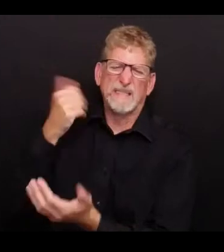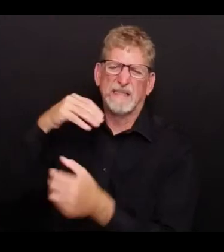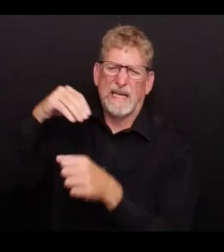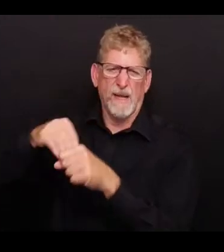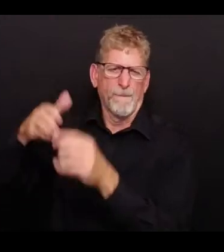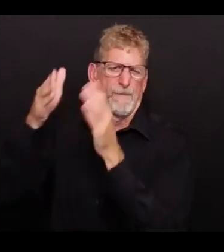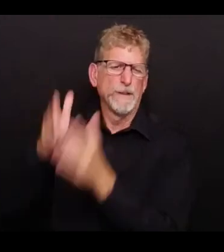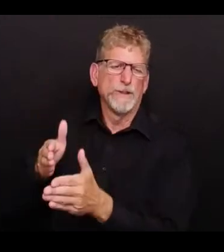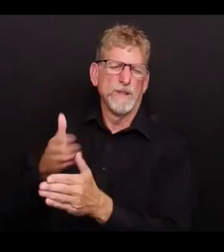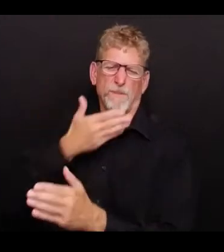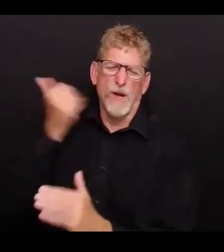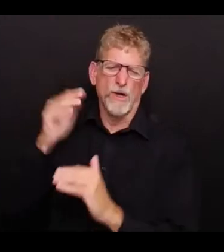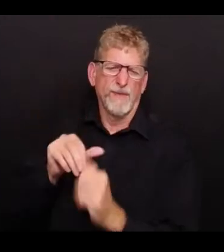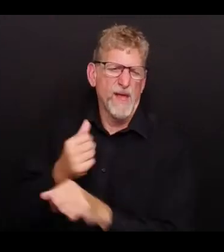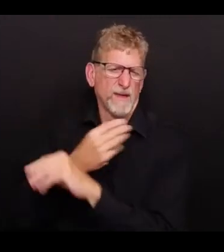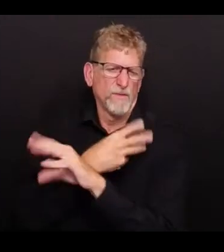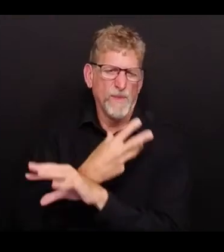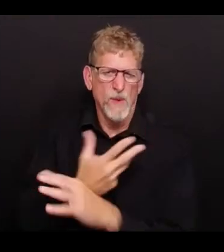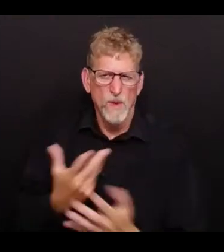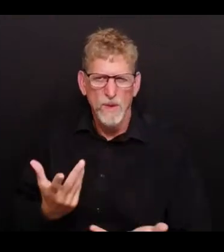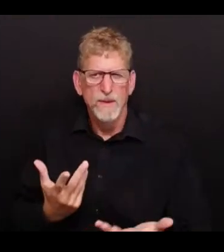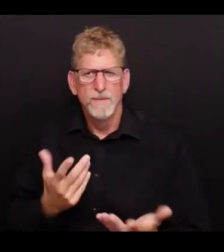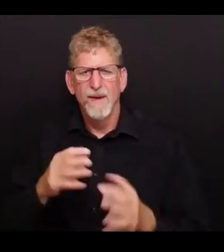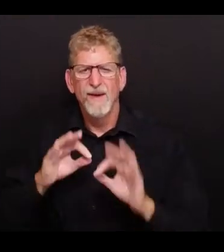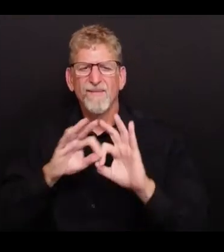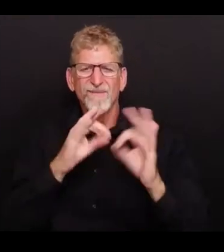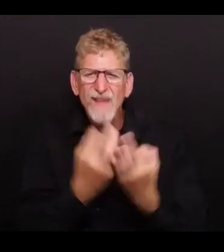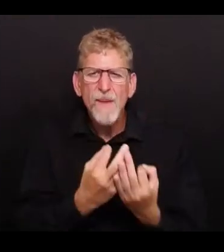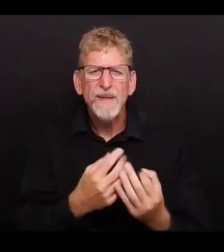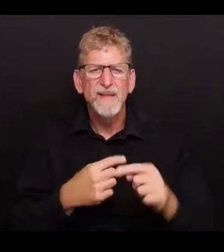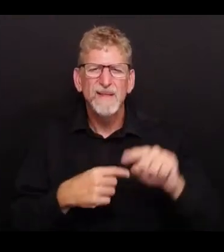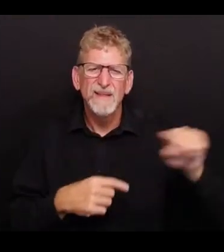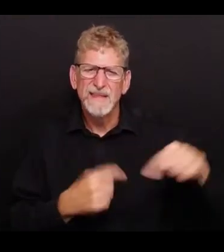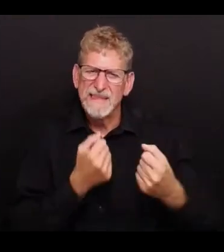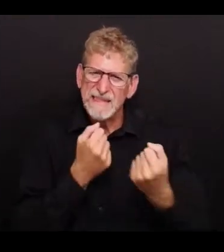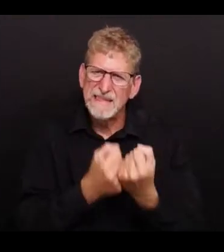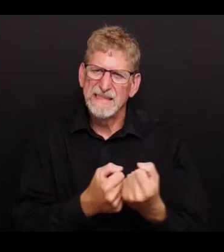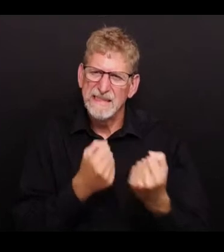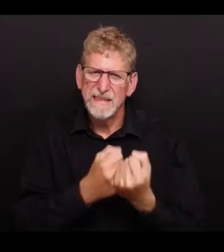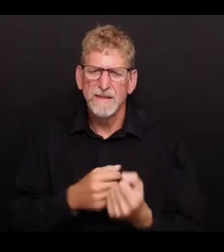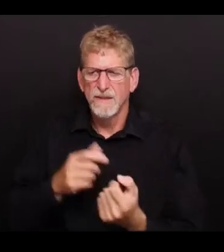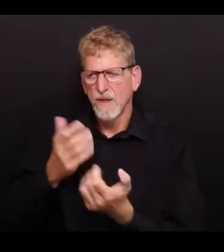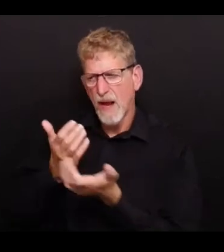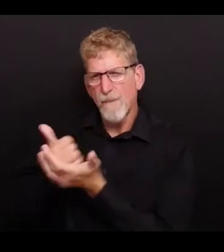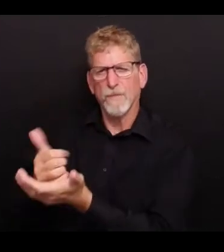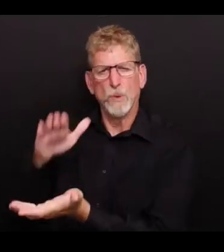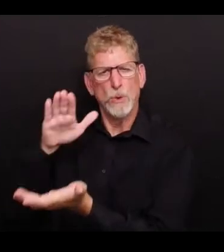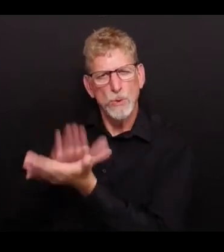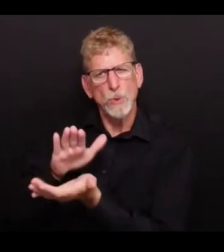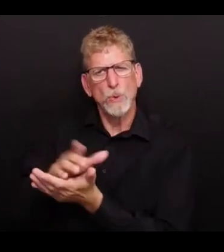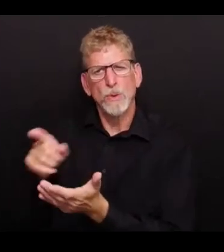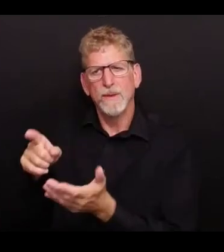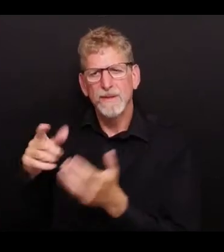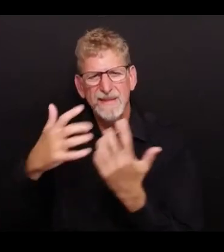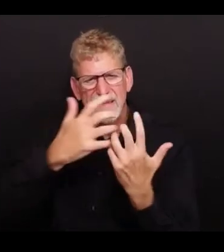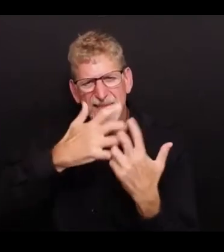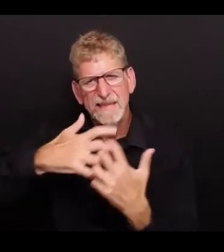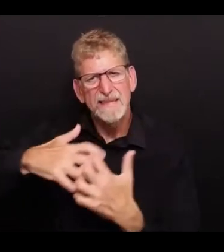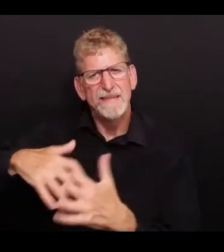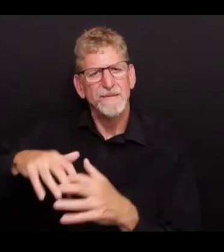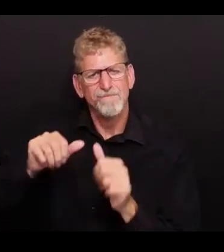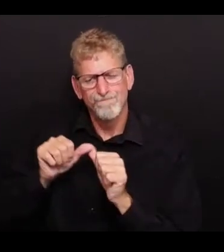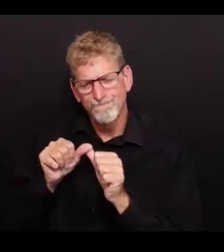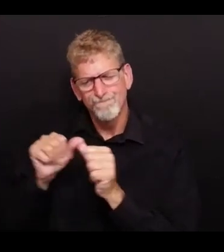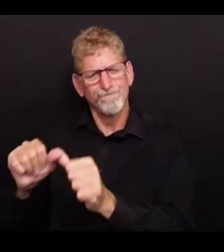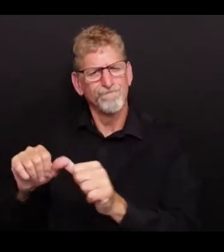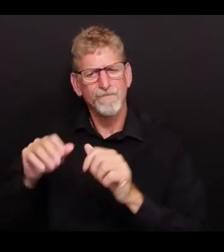for parents and families to rally around our schools in an effort to prioritize and continue in-person learning. School staff are